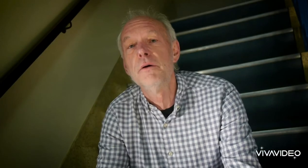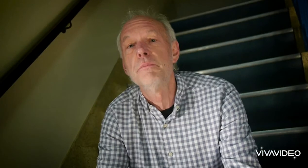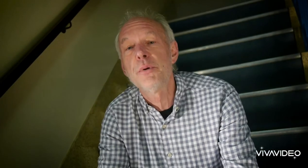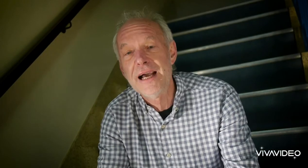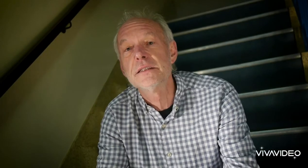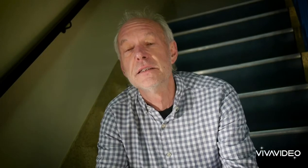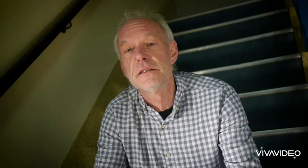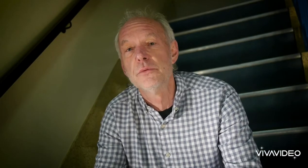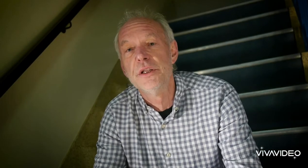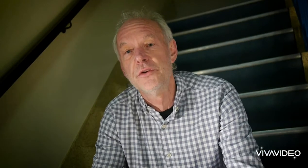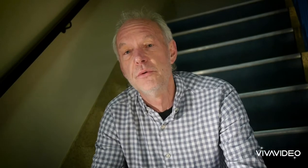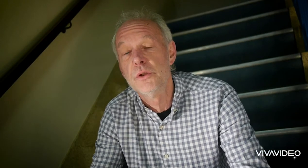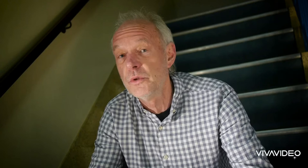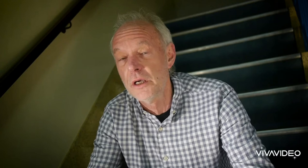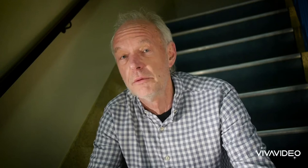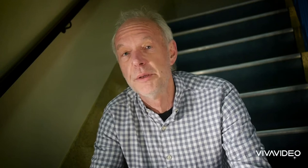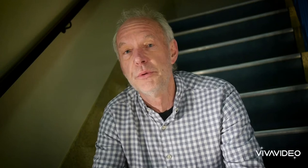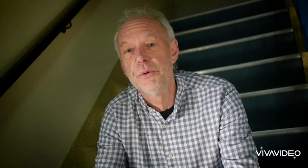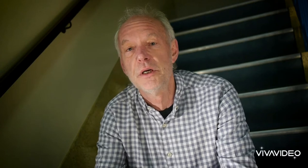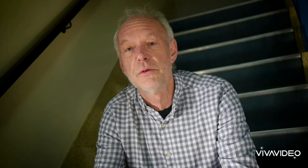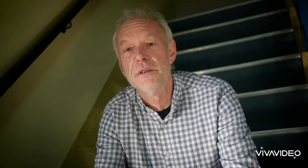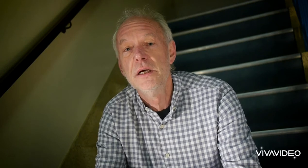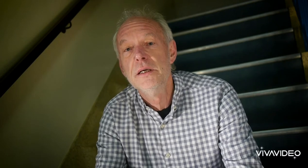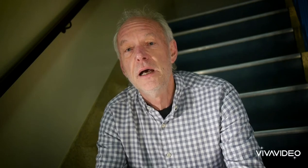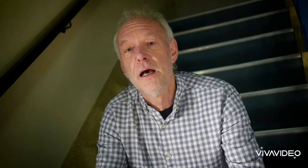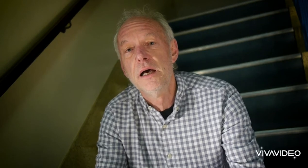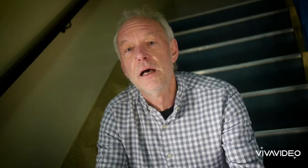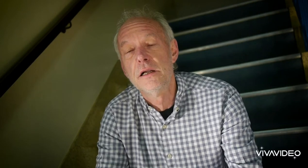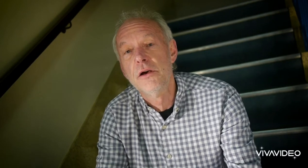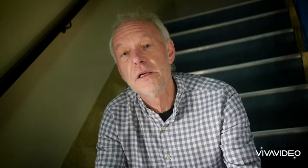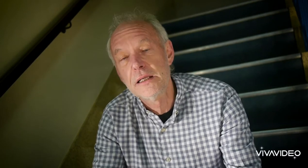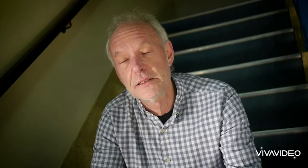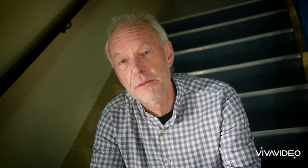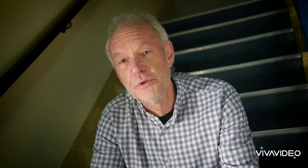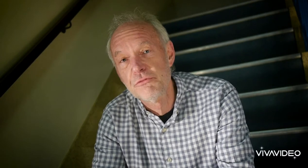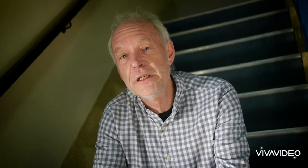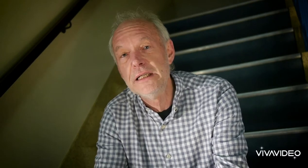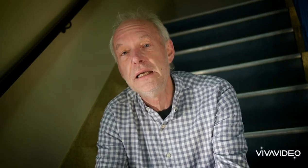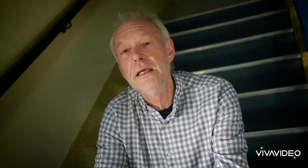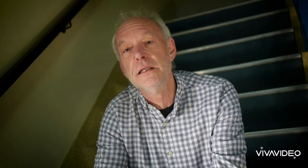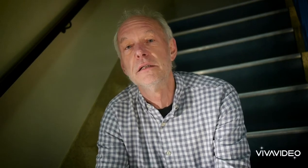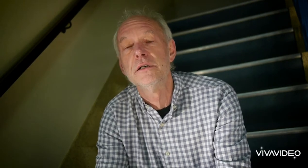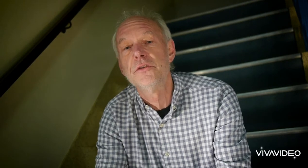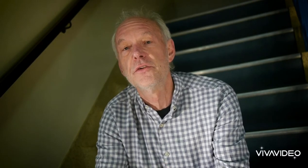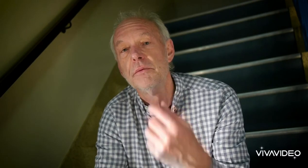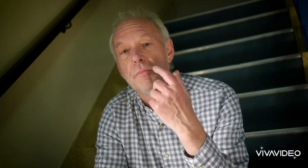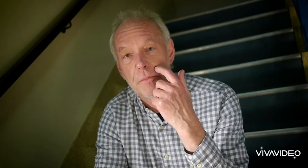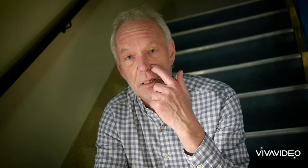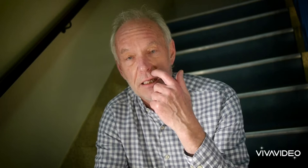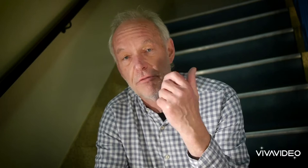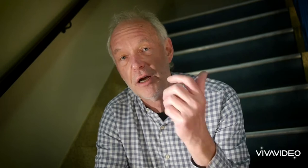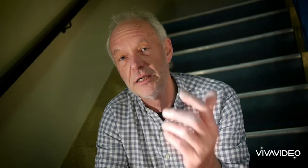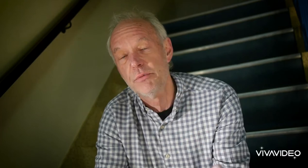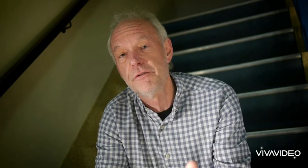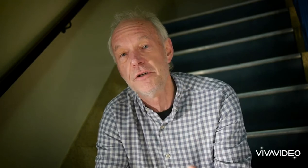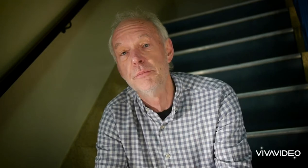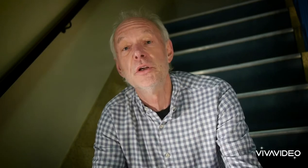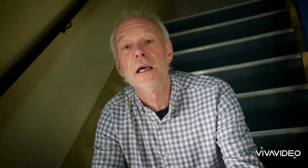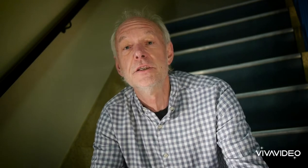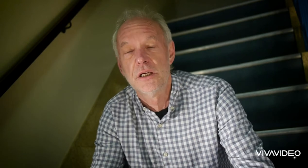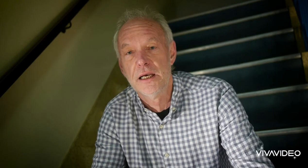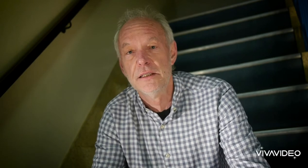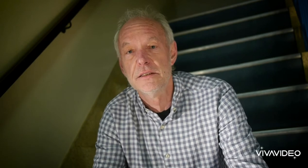theatre practice that we do with all the young people we work with. And I know Seb was really keen that the money he raised went